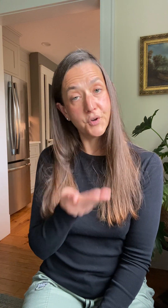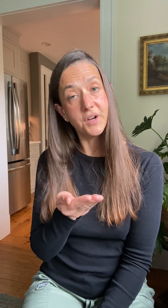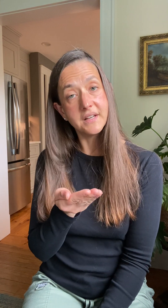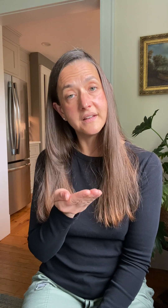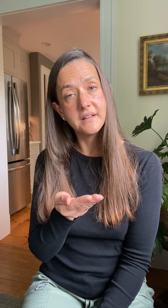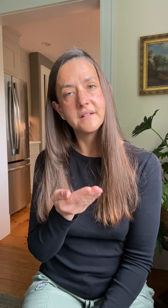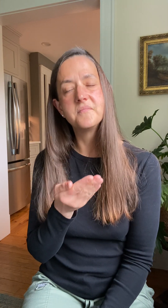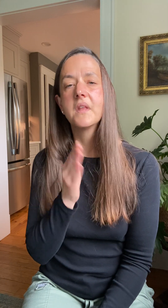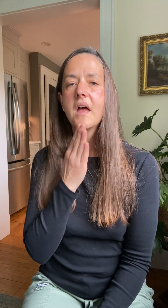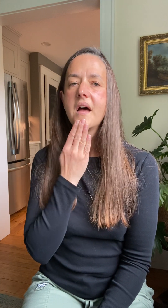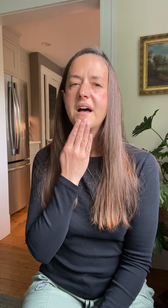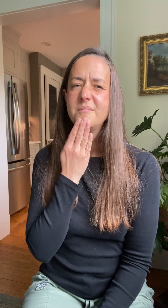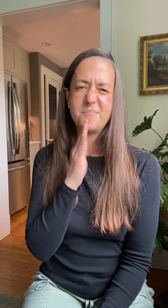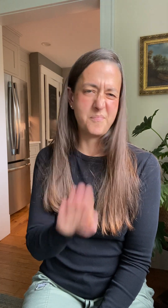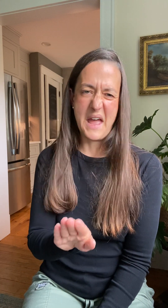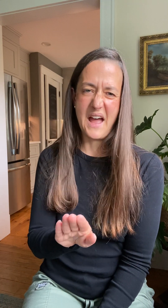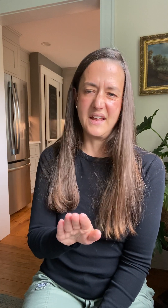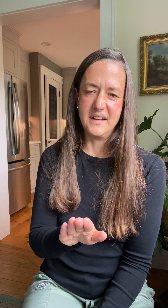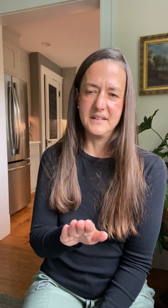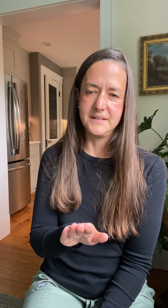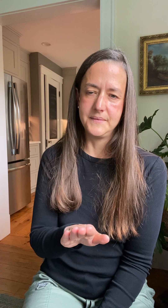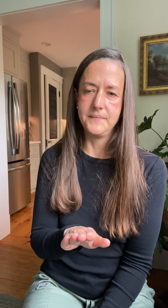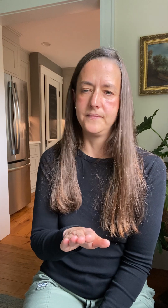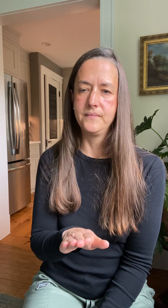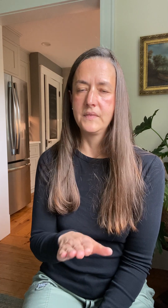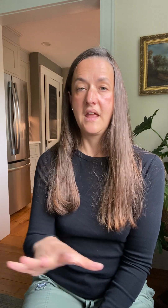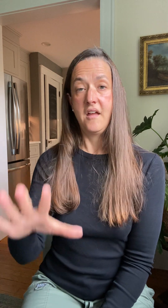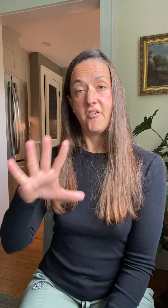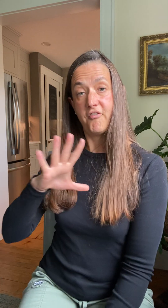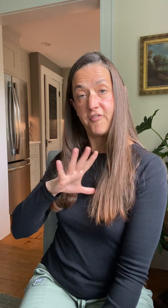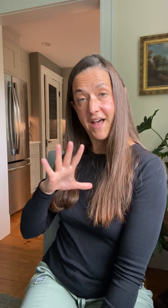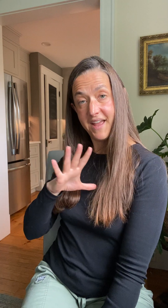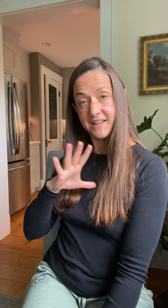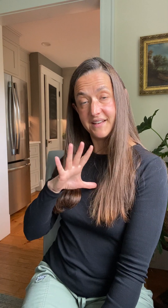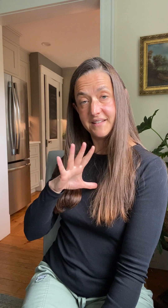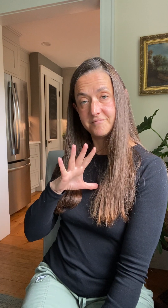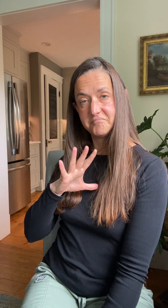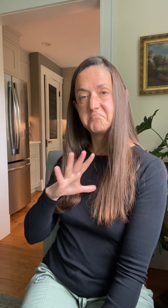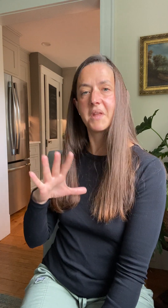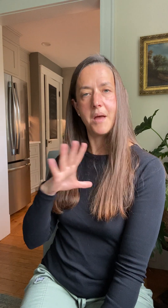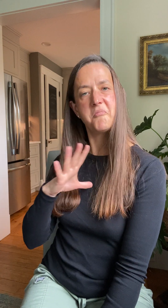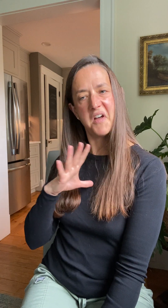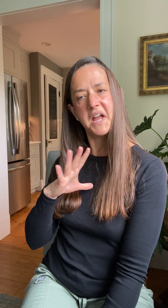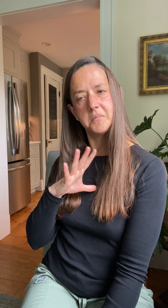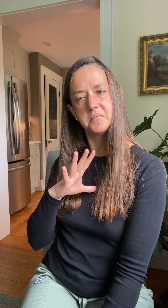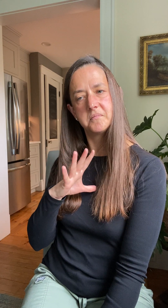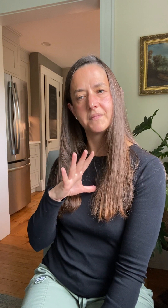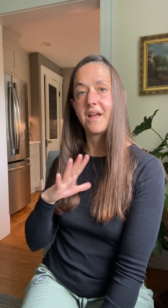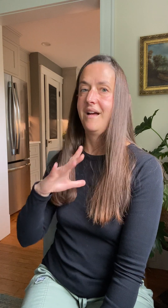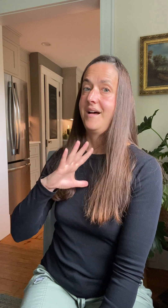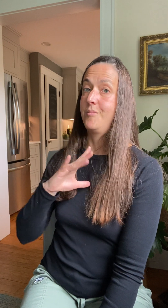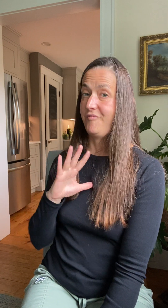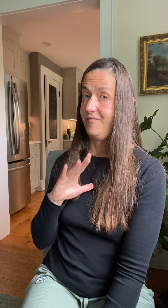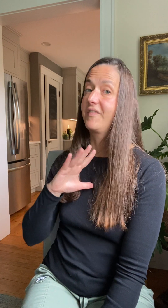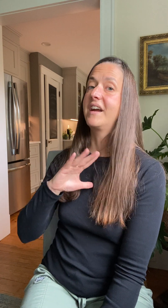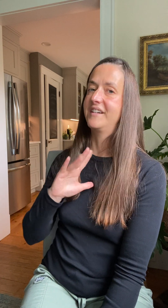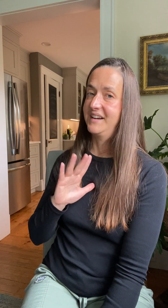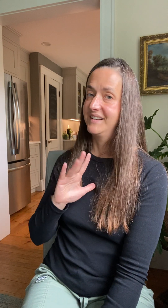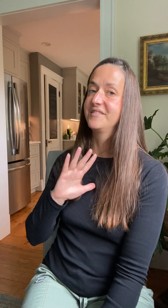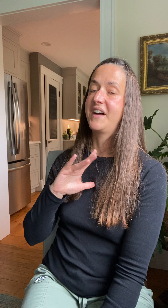good. I'm bad. Fine. I'm fine. I'm very